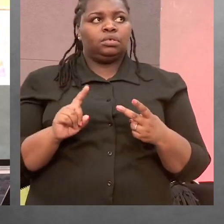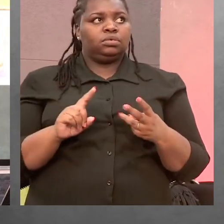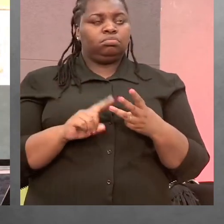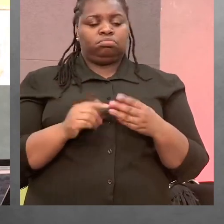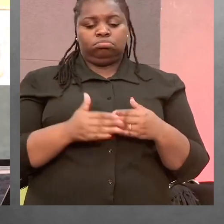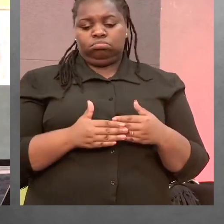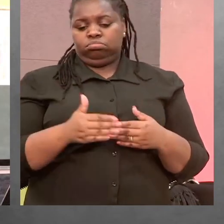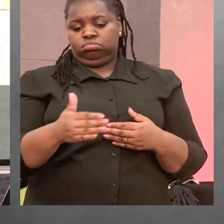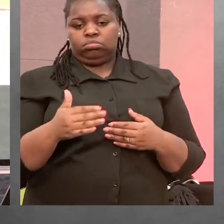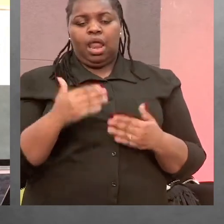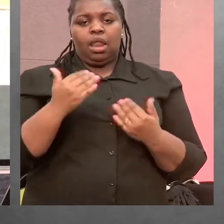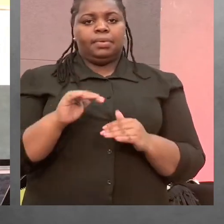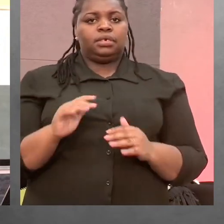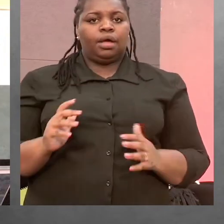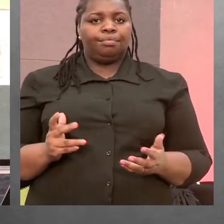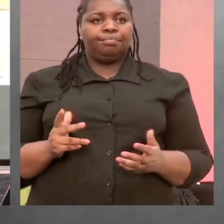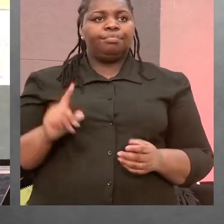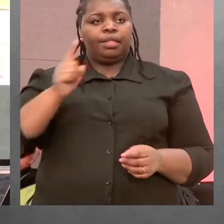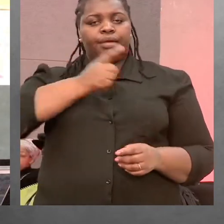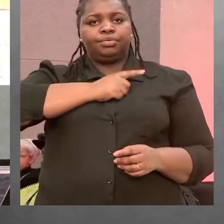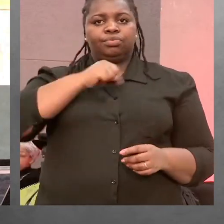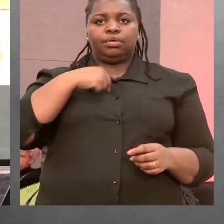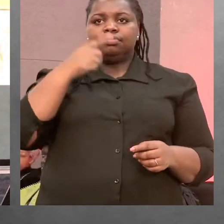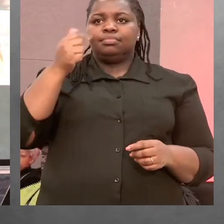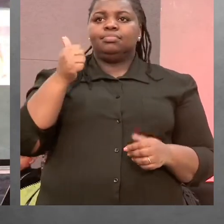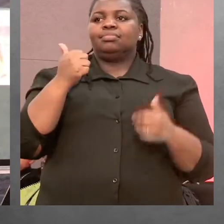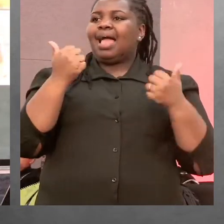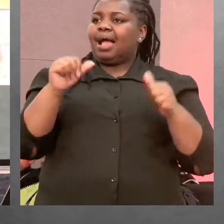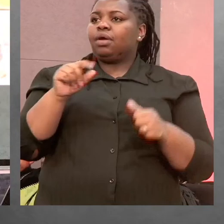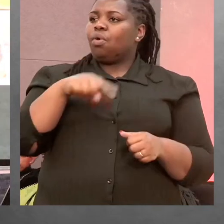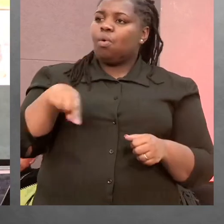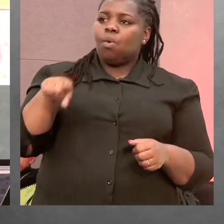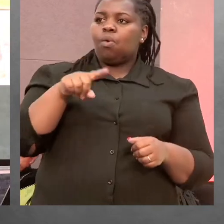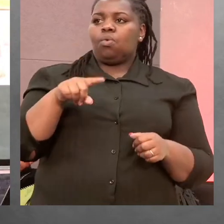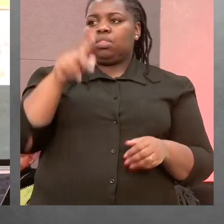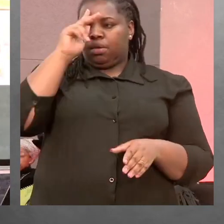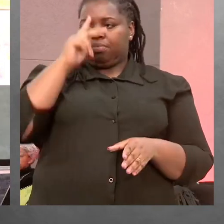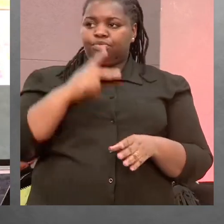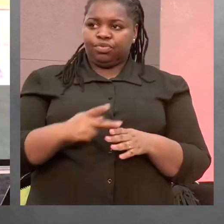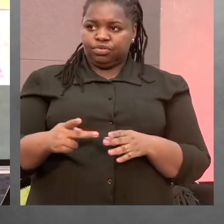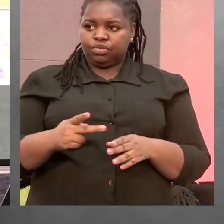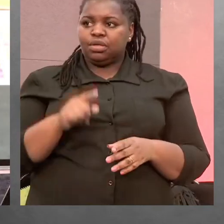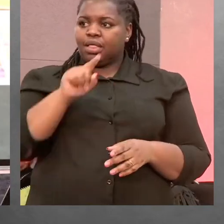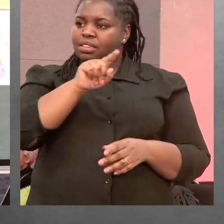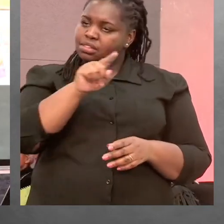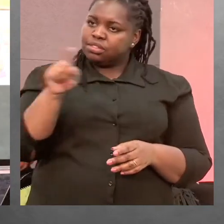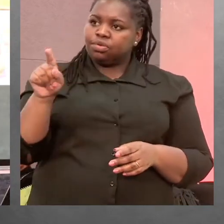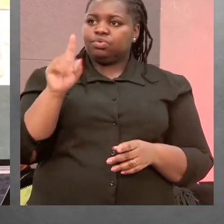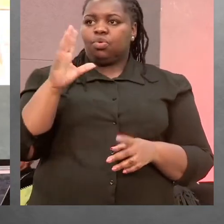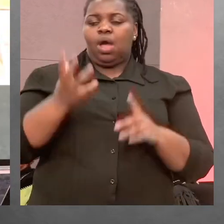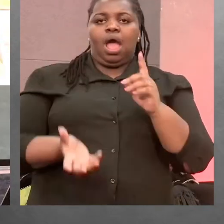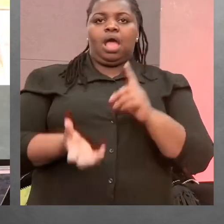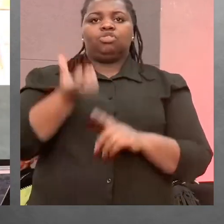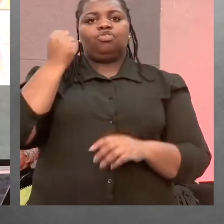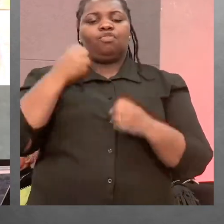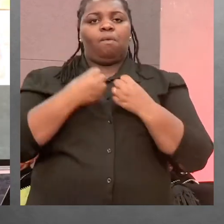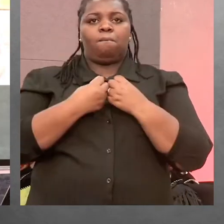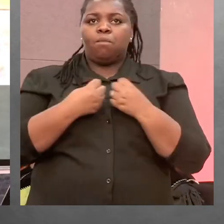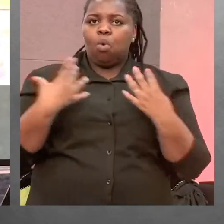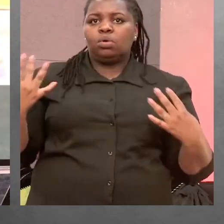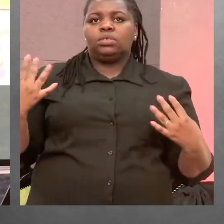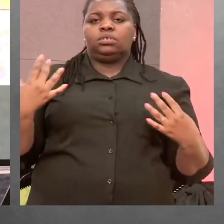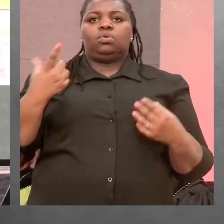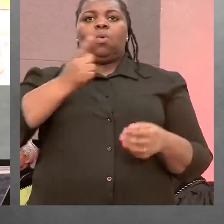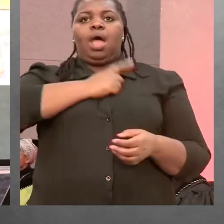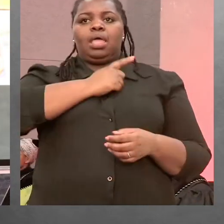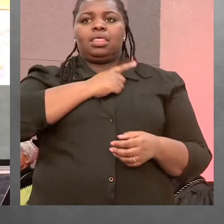far we can go, which is why accountants, among all of these professions, is the one that has achieved most,